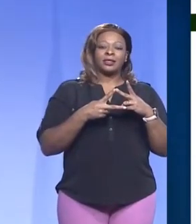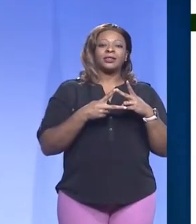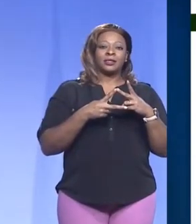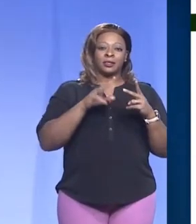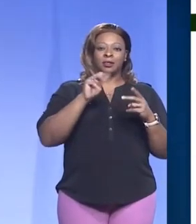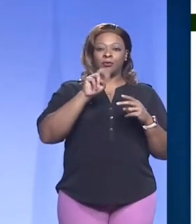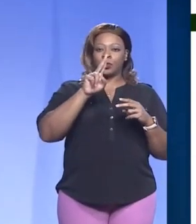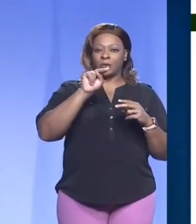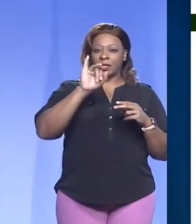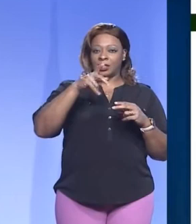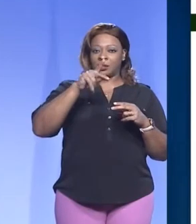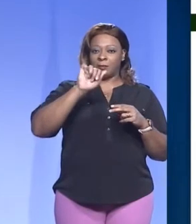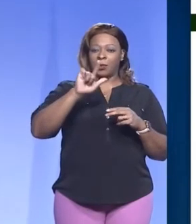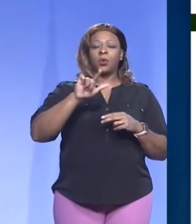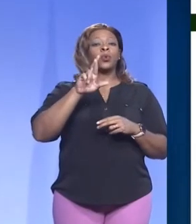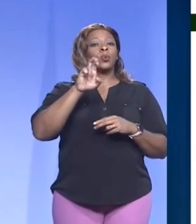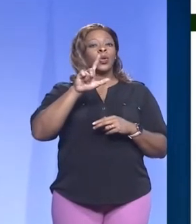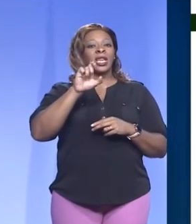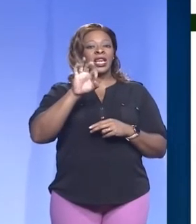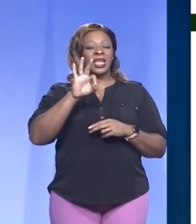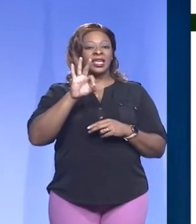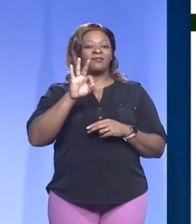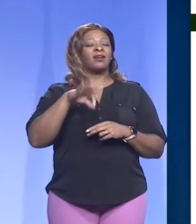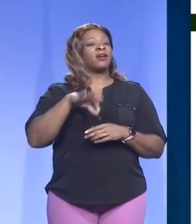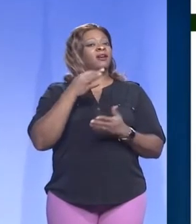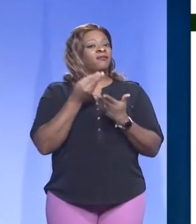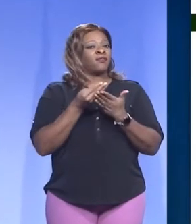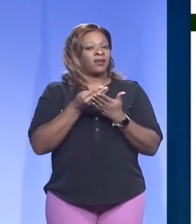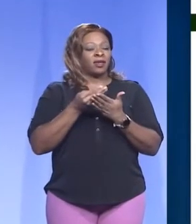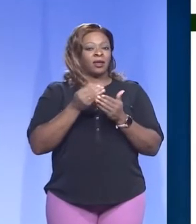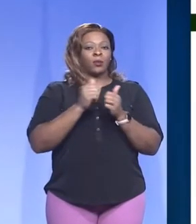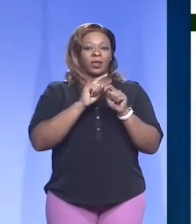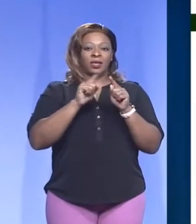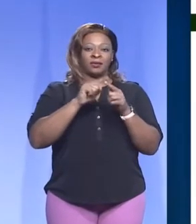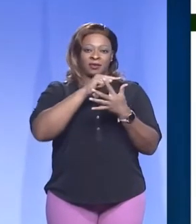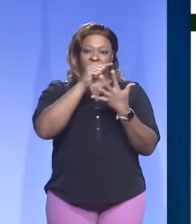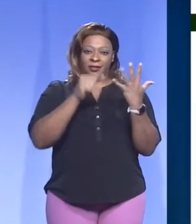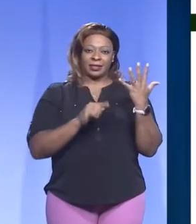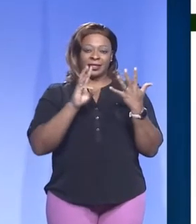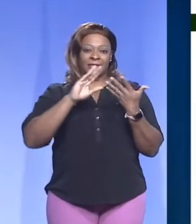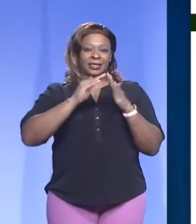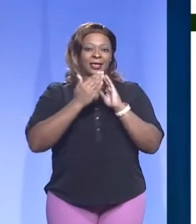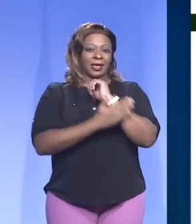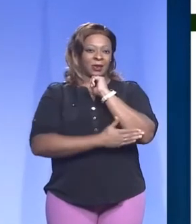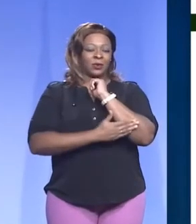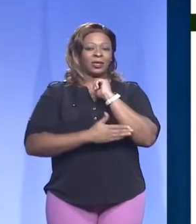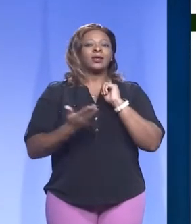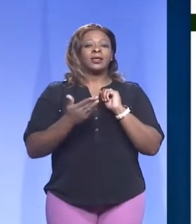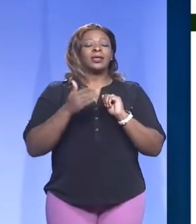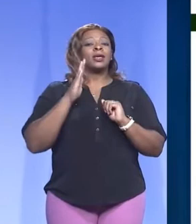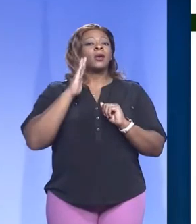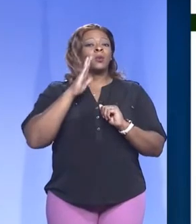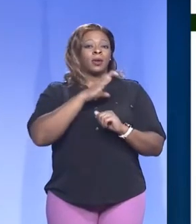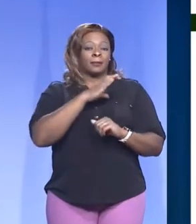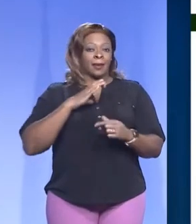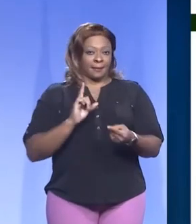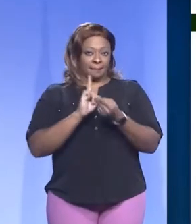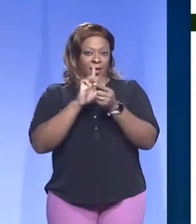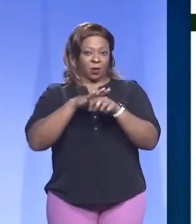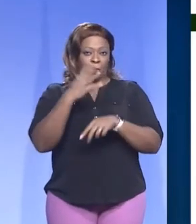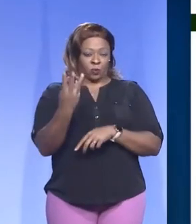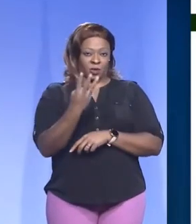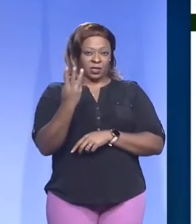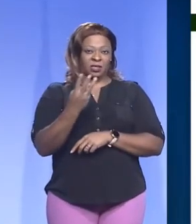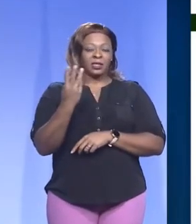municipal relief fund with the municipalities. It'll be, again, on the commission on Wednesday. It